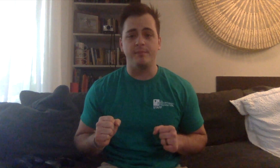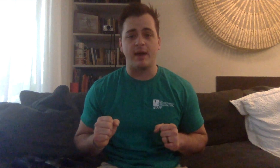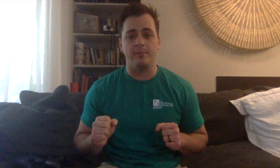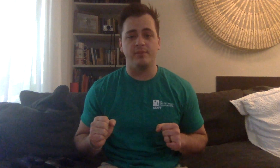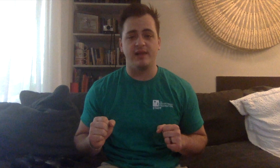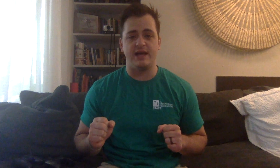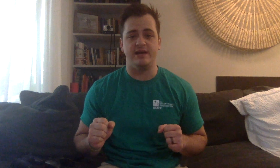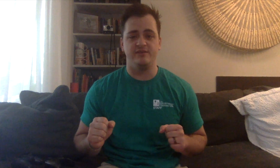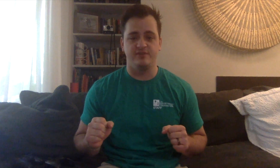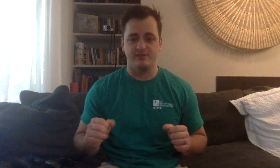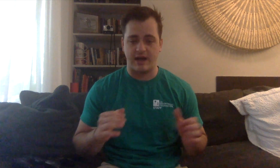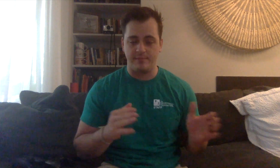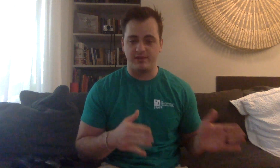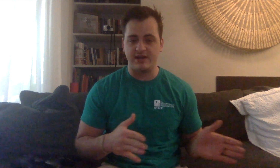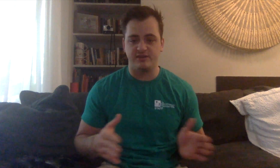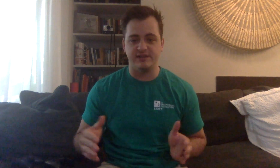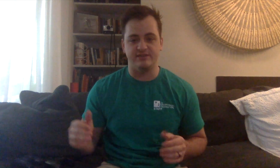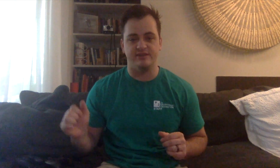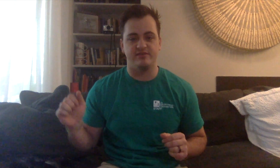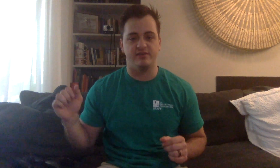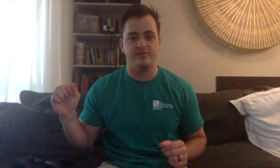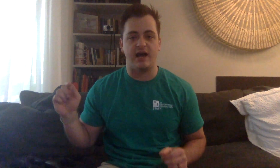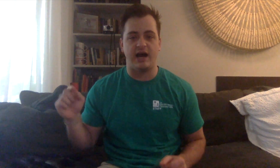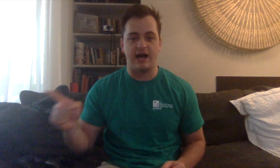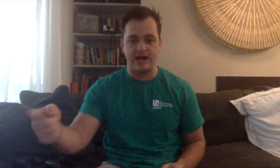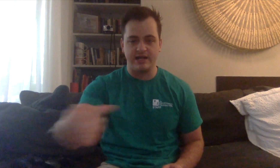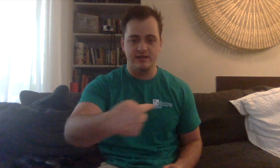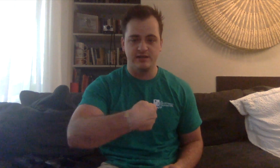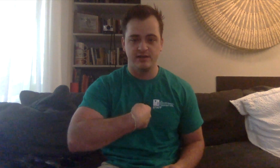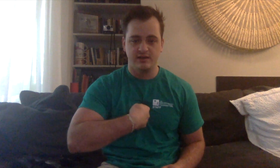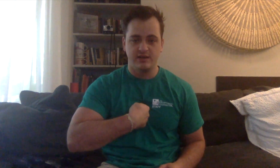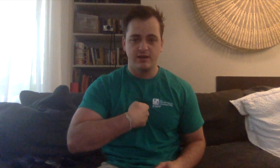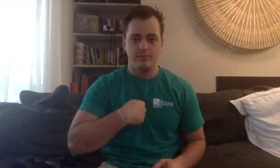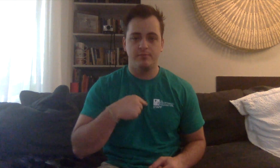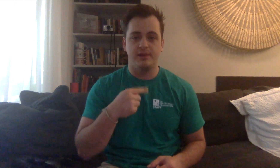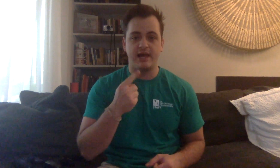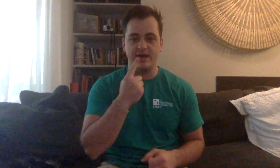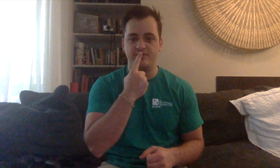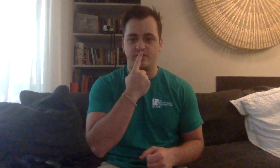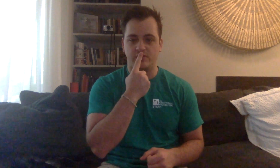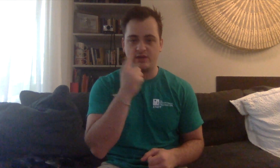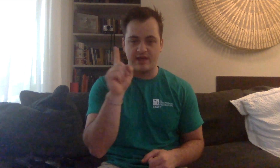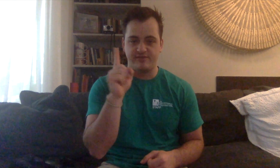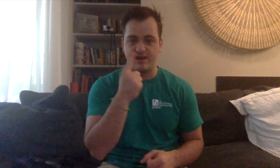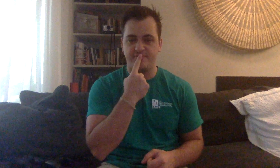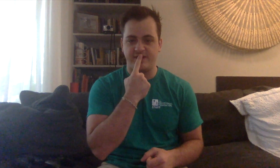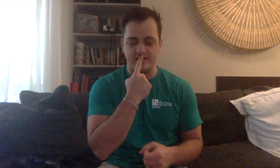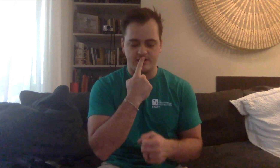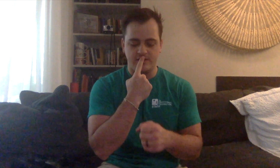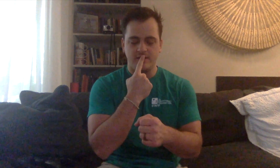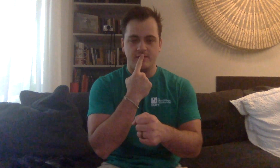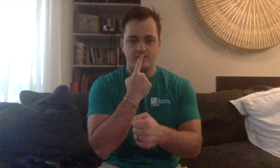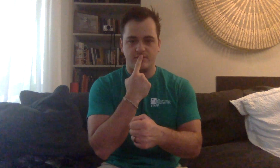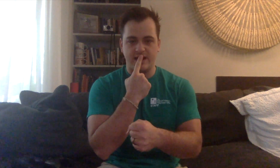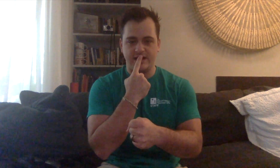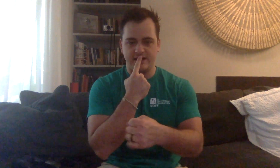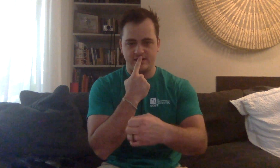Now pledge. I pledge allegiance. So it's I pledge. That same finger right here. You